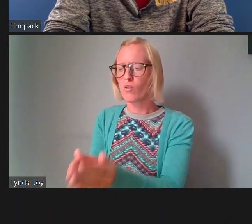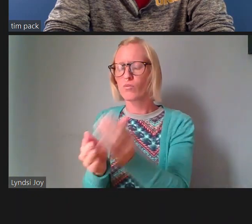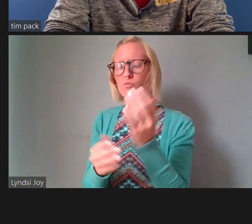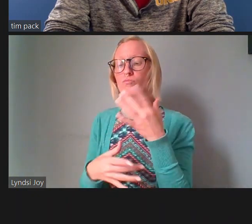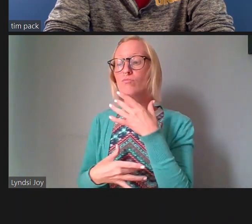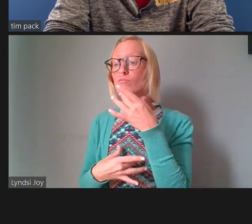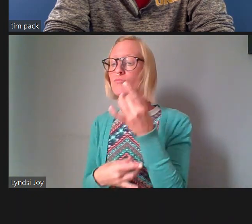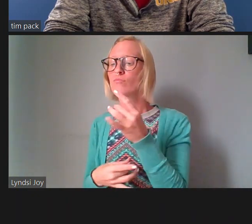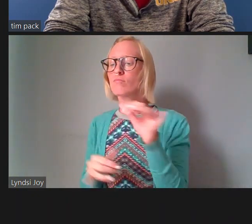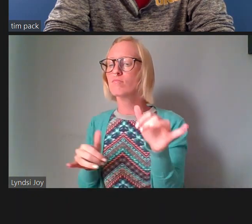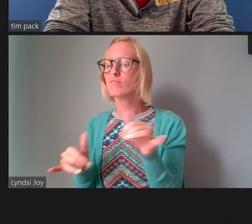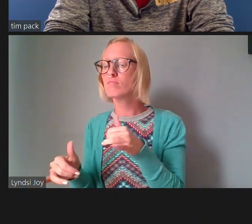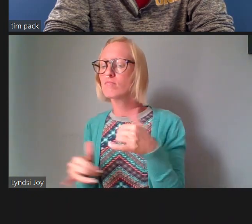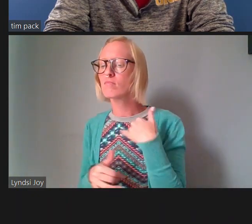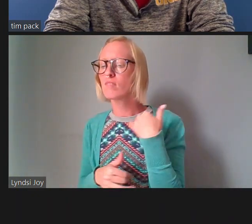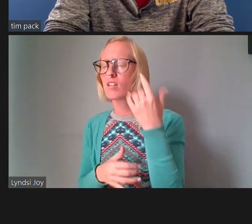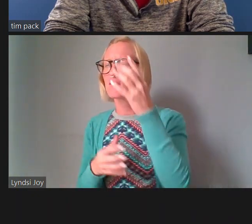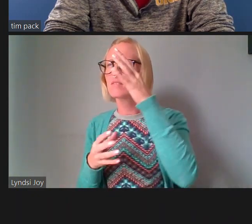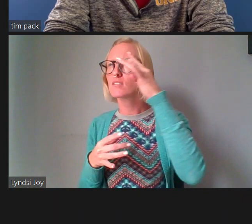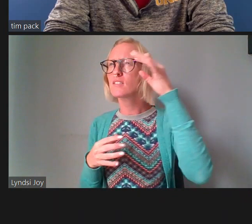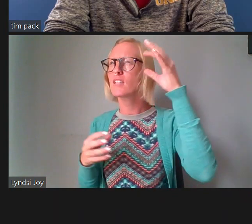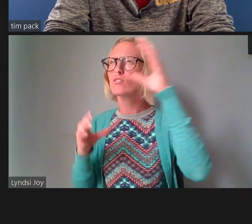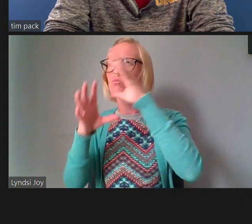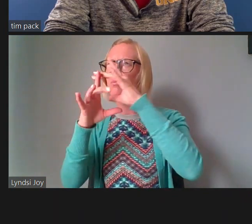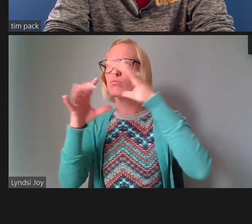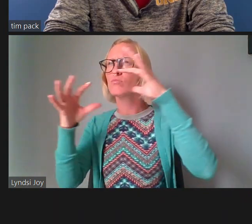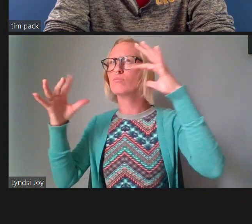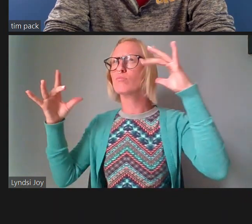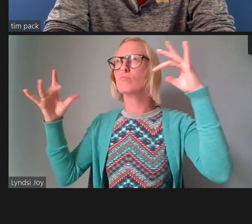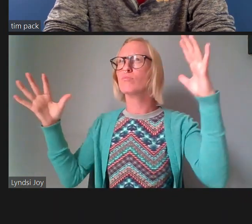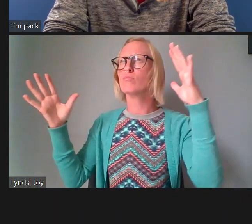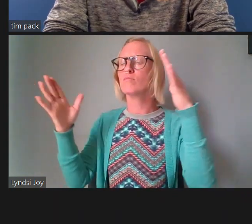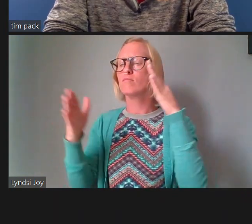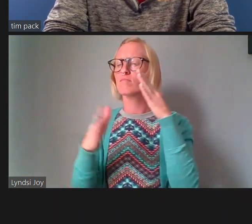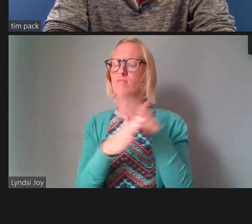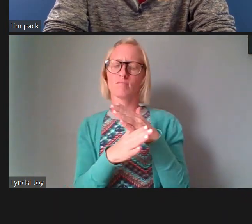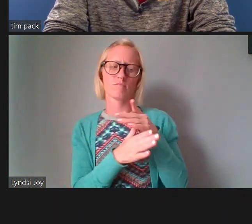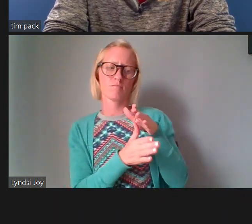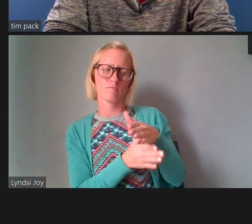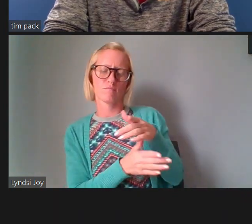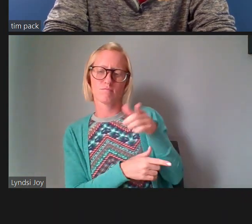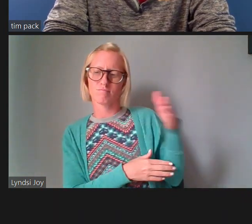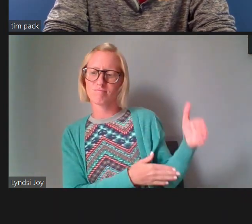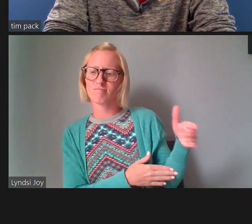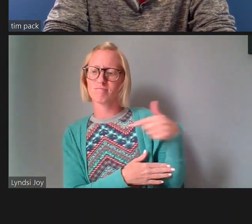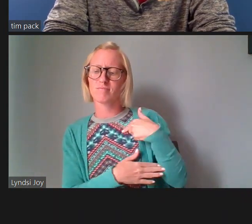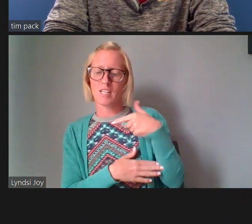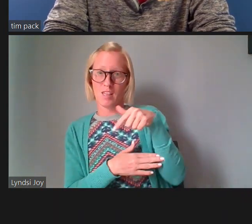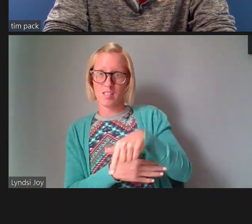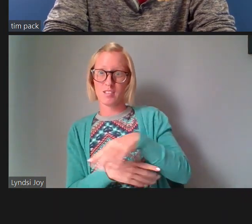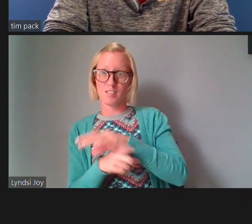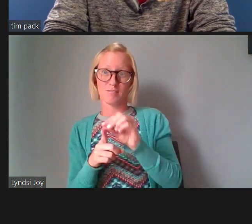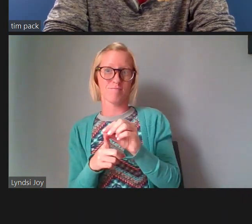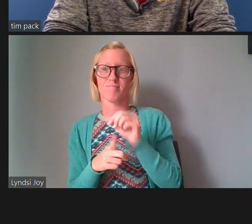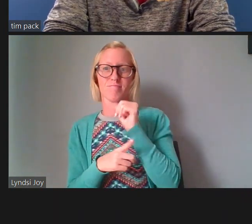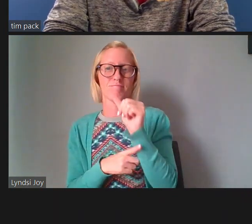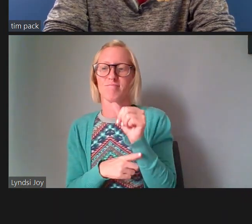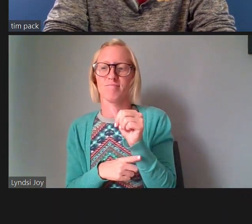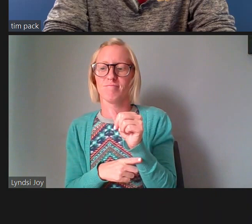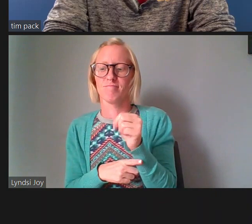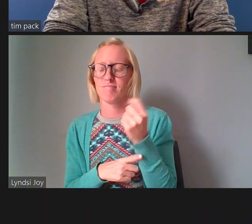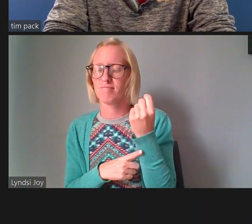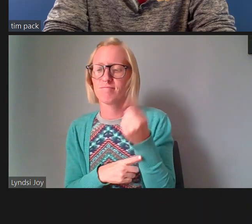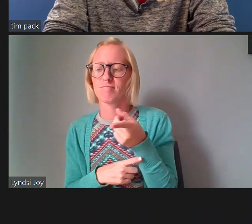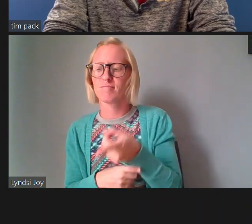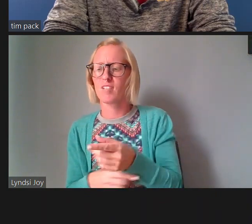vivid phantoms of his daydreams still interposed between him and Piggy, who in this context was an irrelevance. The palm